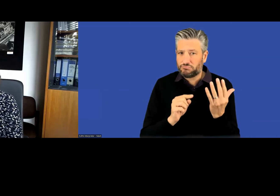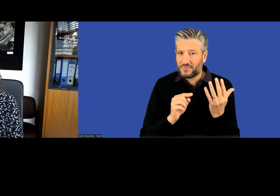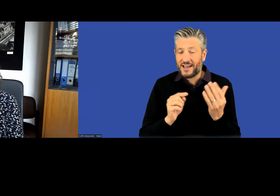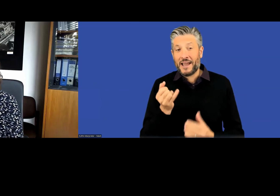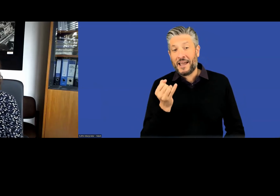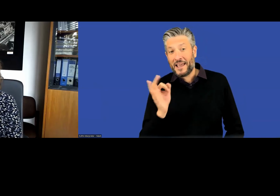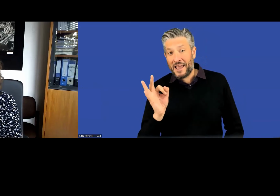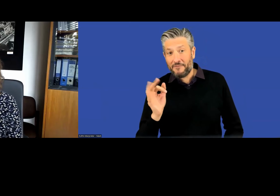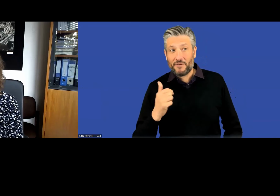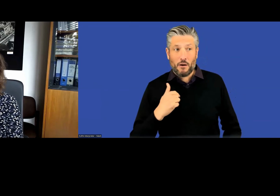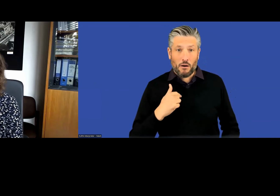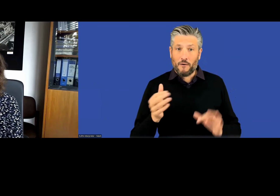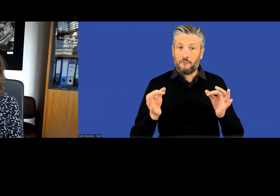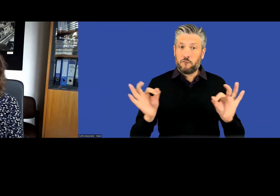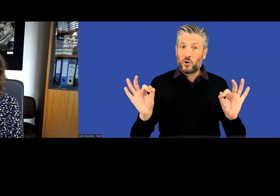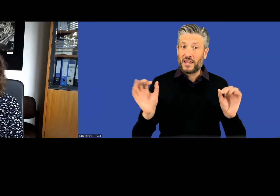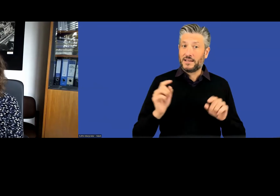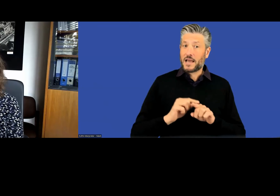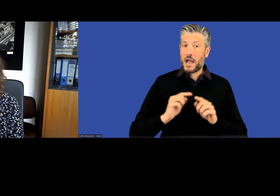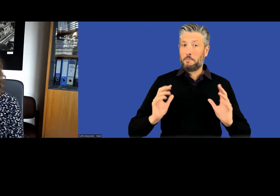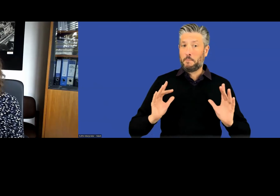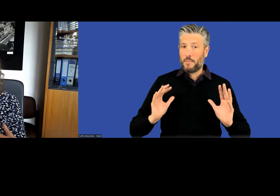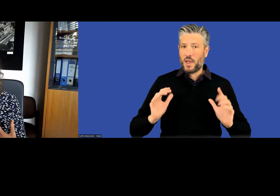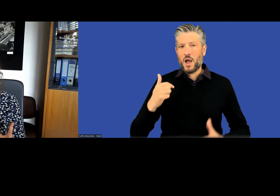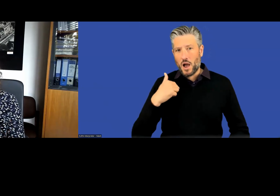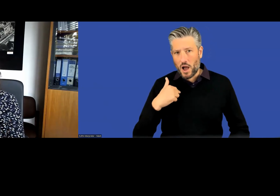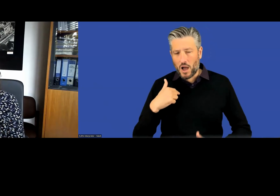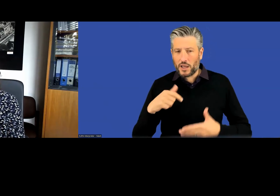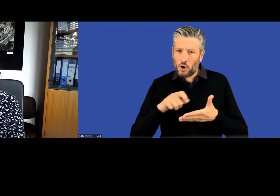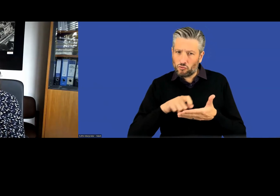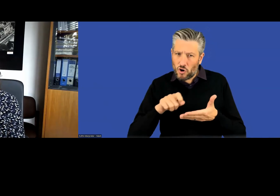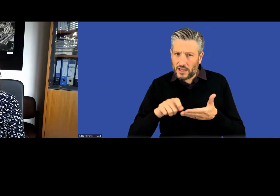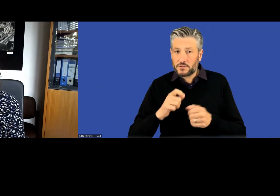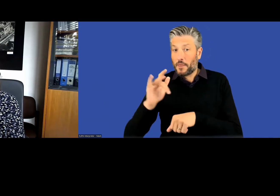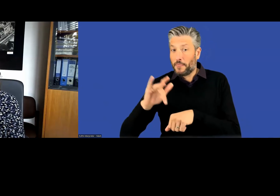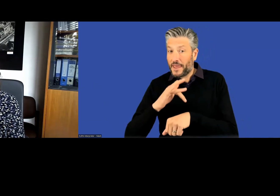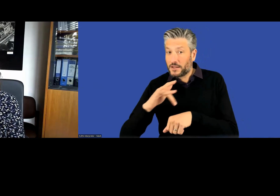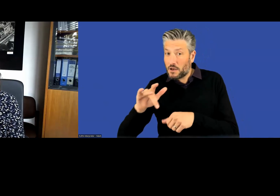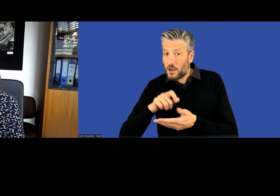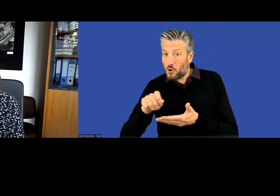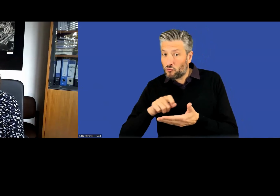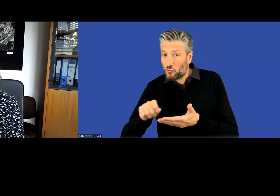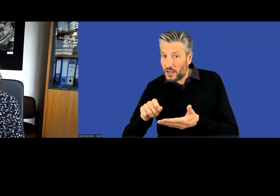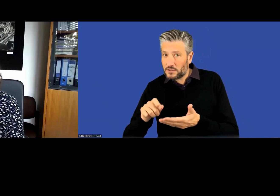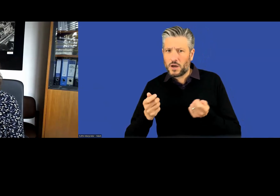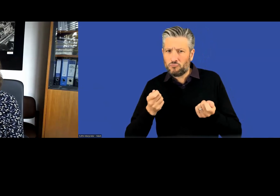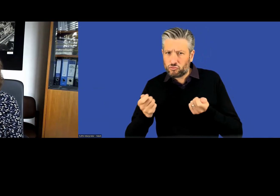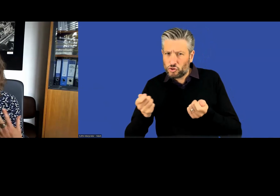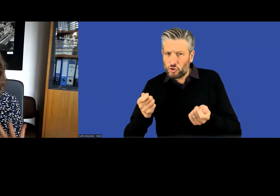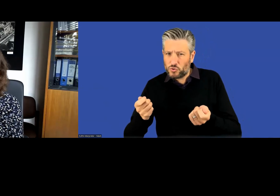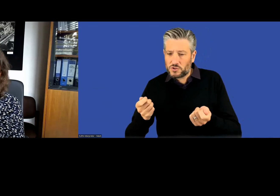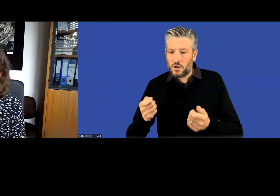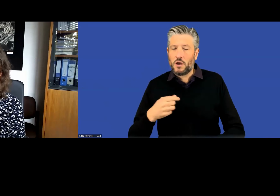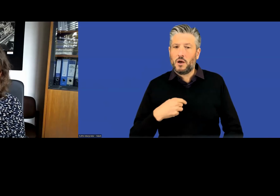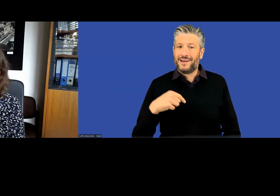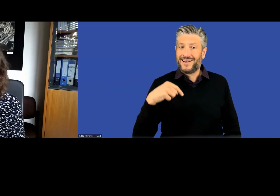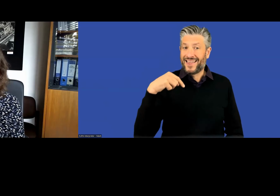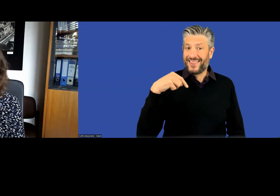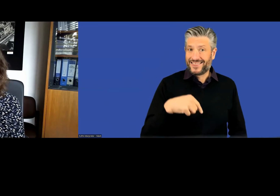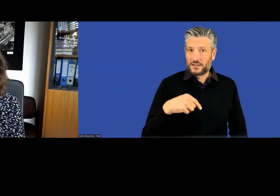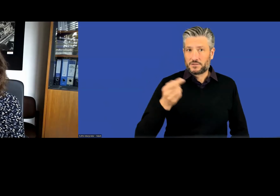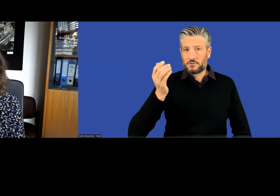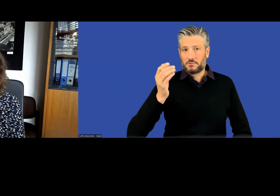theatre practitioner as a writer and an actress and a producer. So the theme of today's symposium is really very close to my heart, and I warmly thank